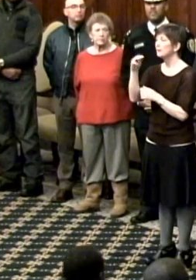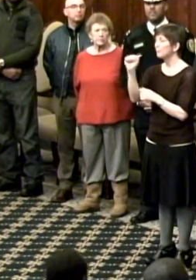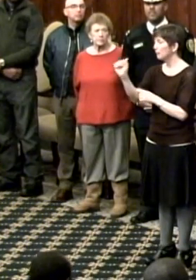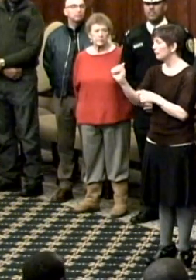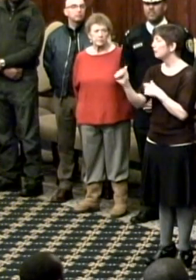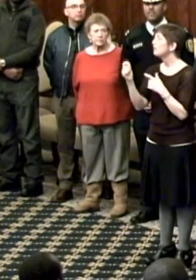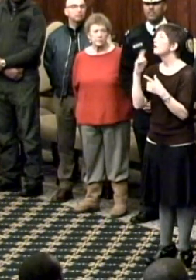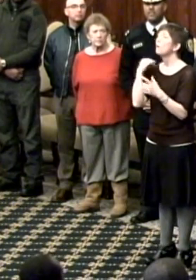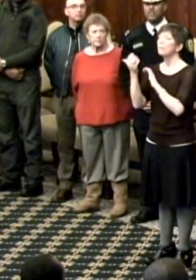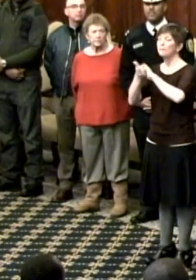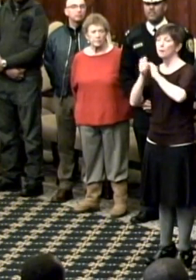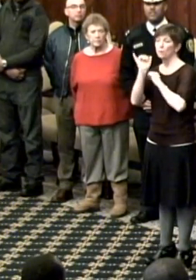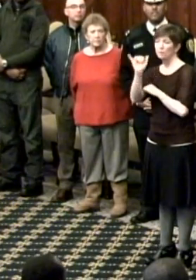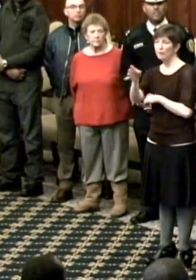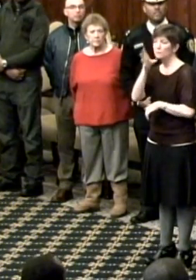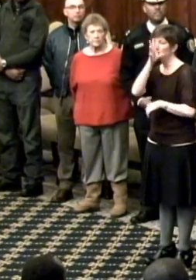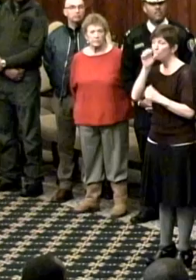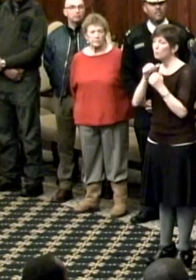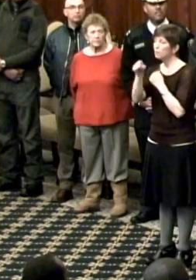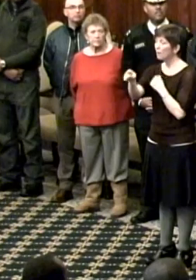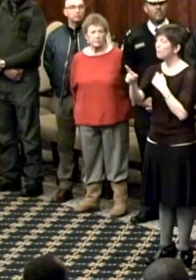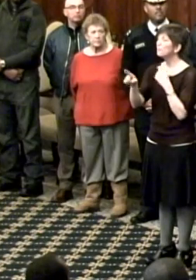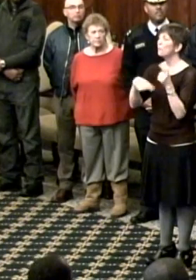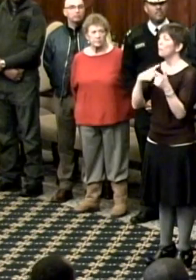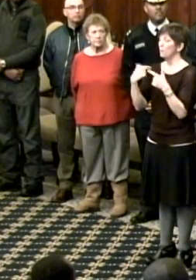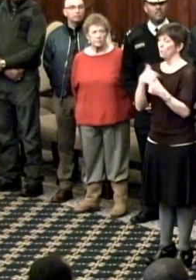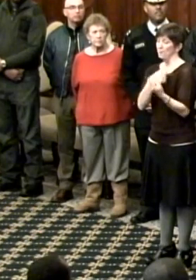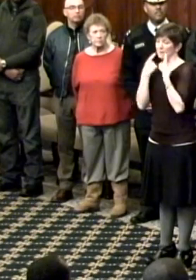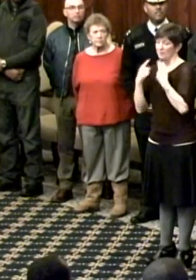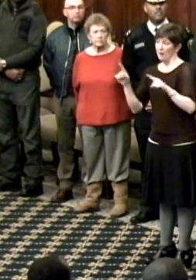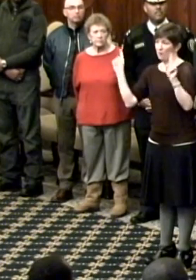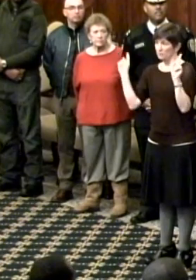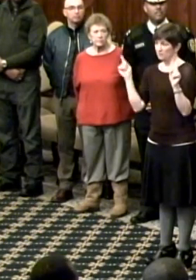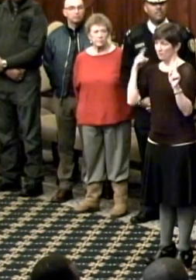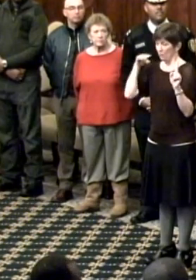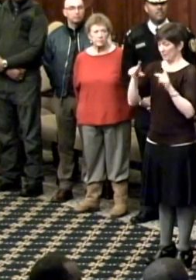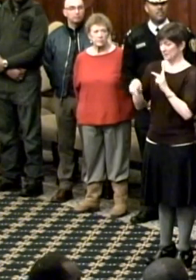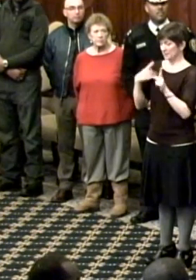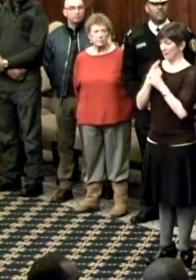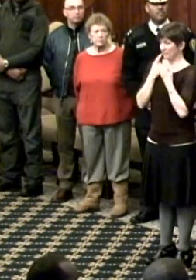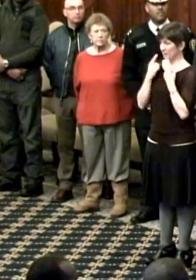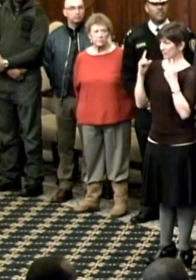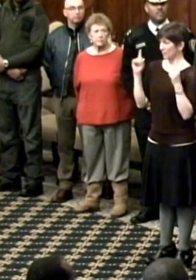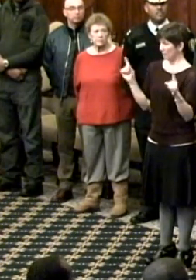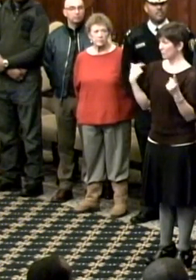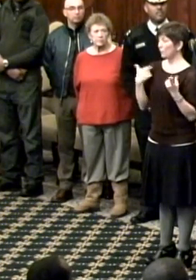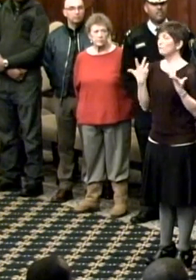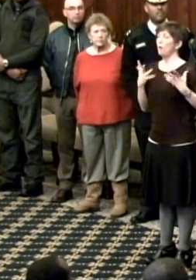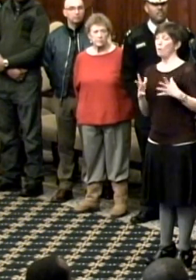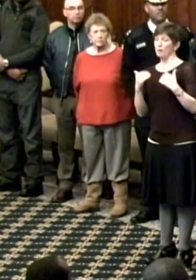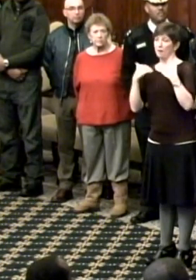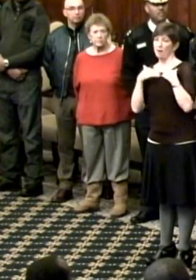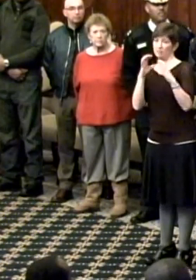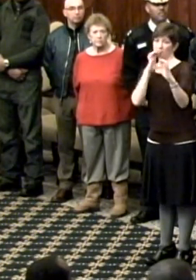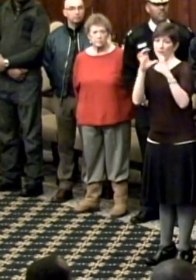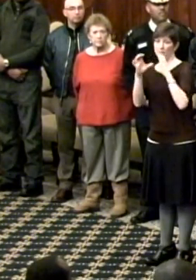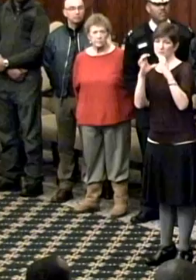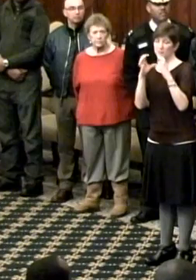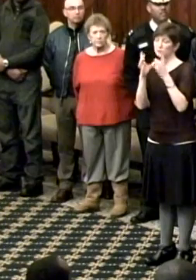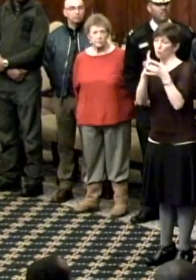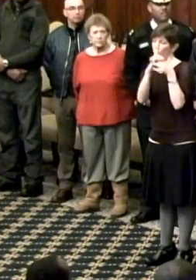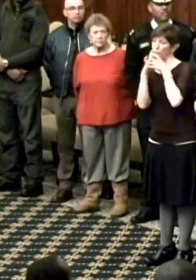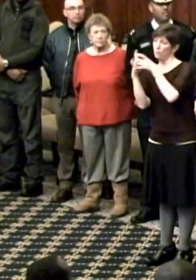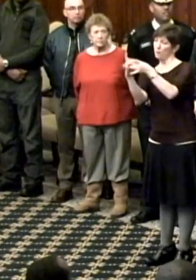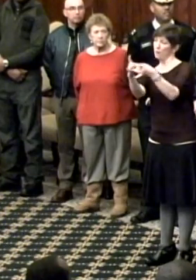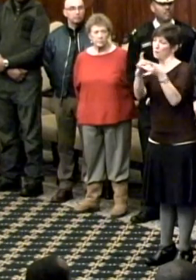and we partner with them and talk with them. So when we announce, I mean, for this kind of announcement, I mean, we've already had a certain level of